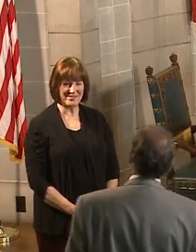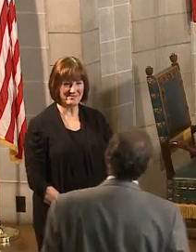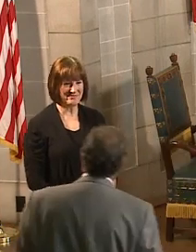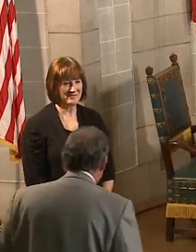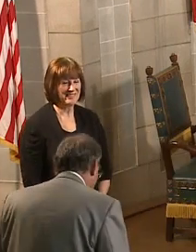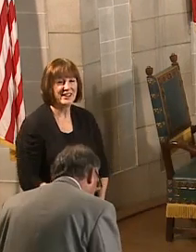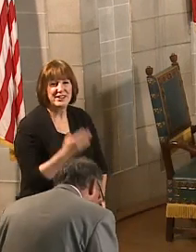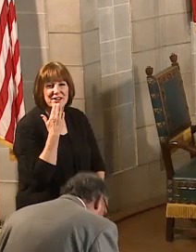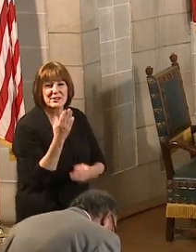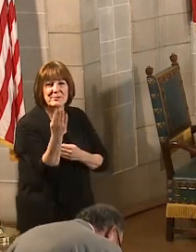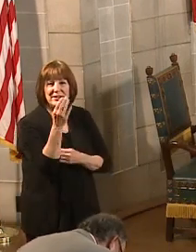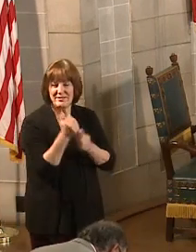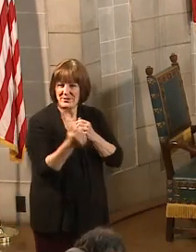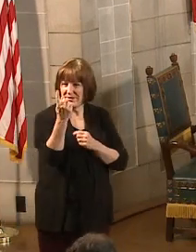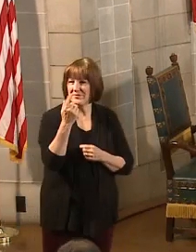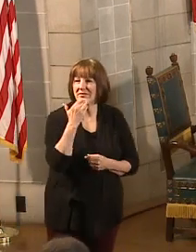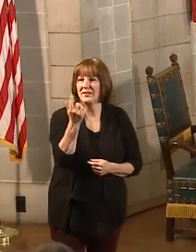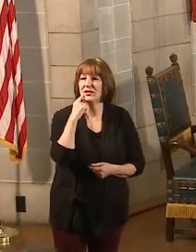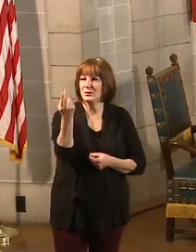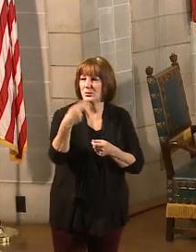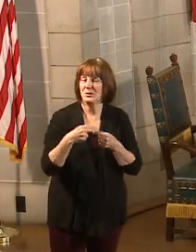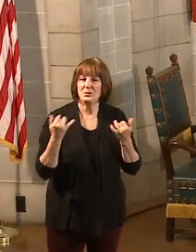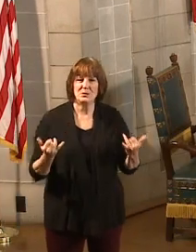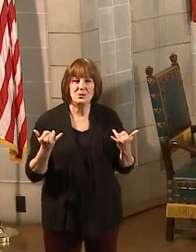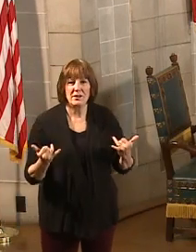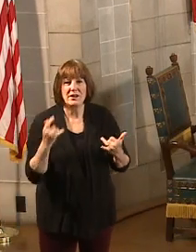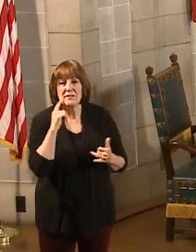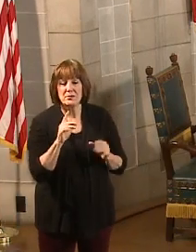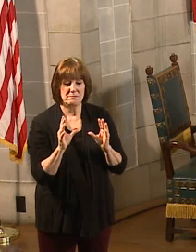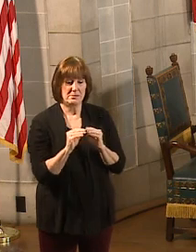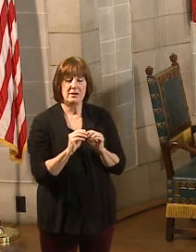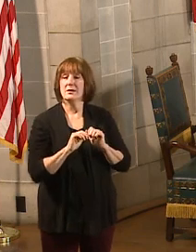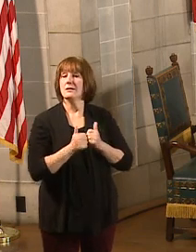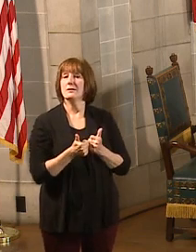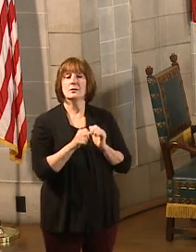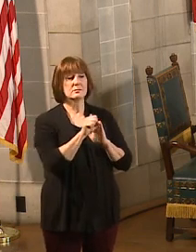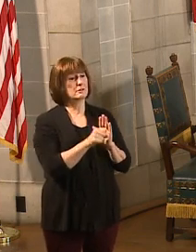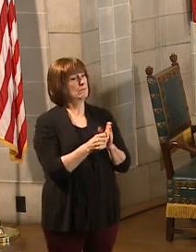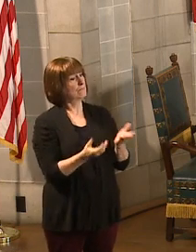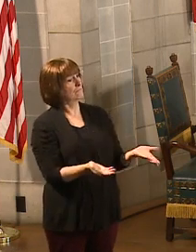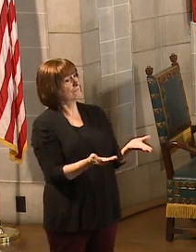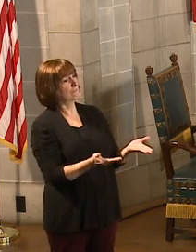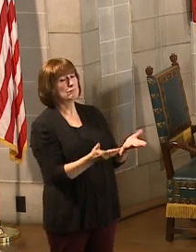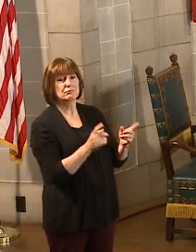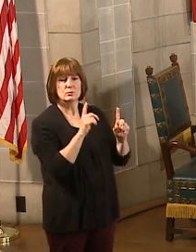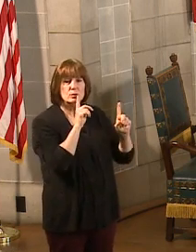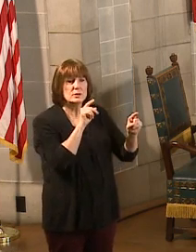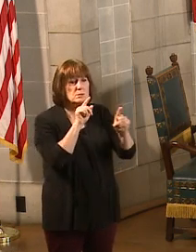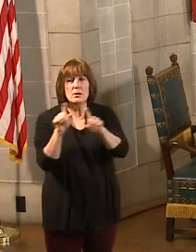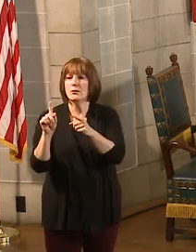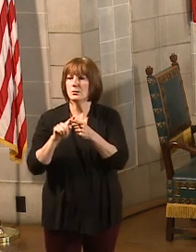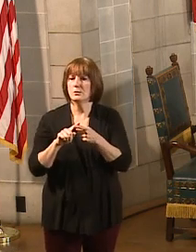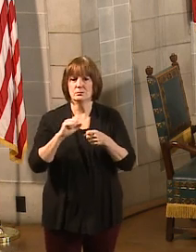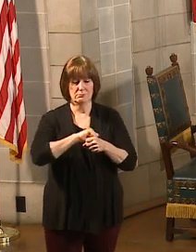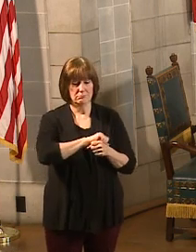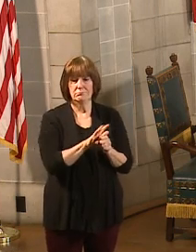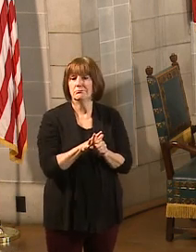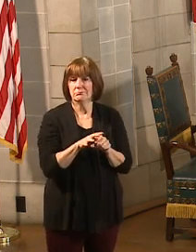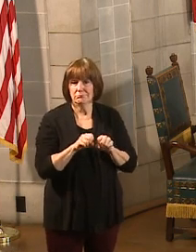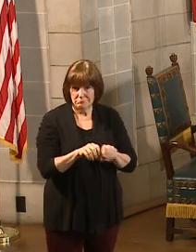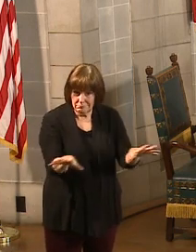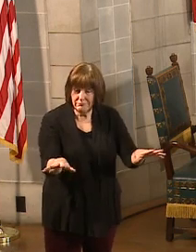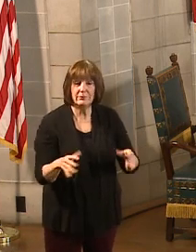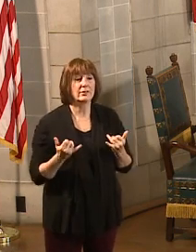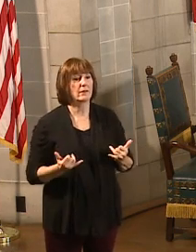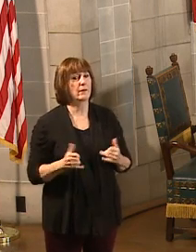Good morning, everybody. Thank you very much for joining us for our press briefing on how the state is responding to the pandemic. And